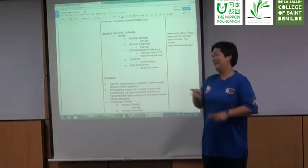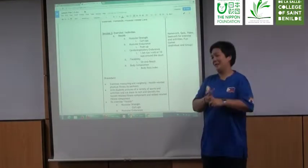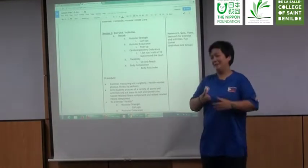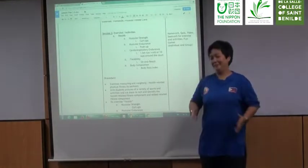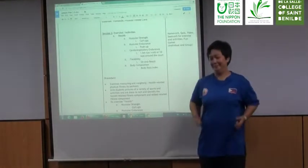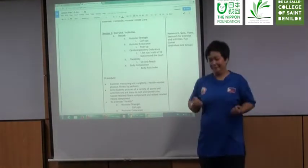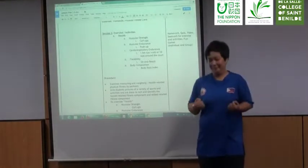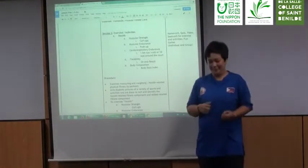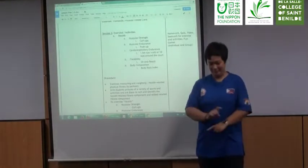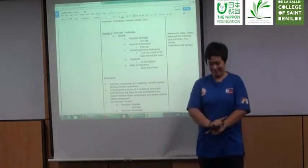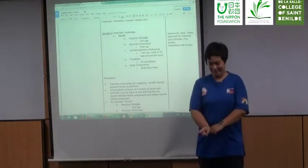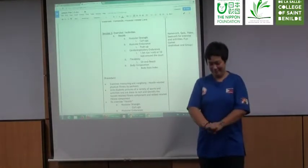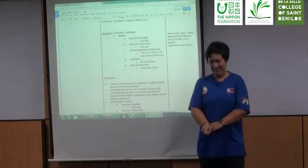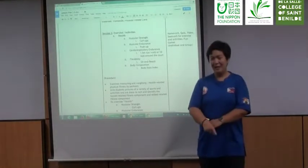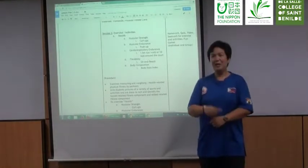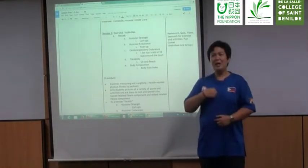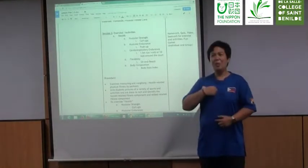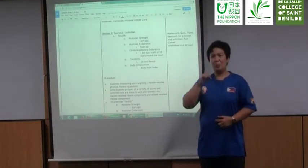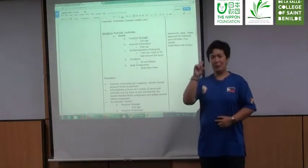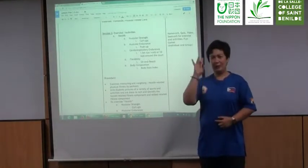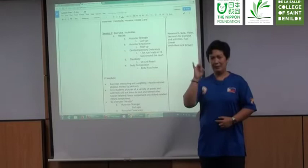Again, for other nurturing activities.